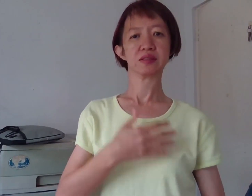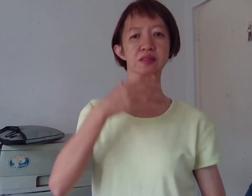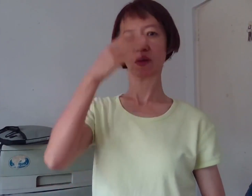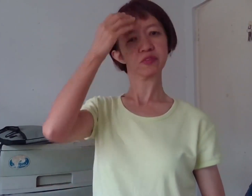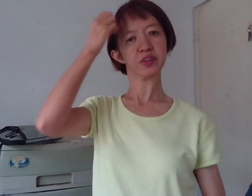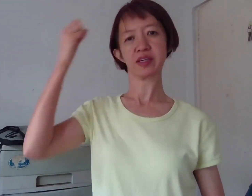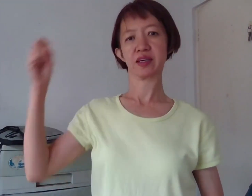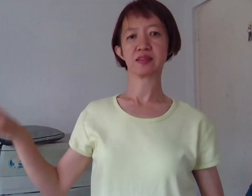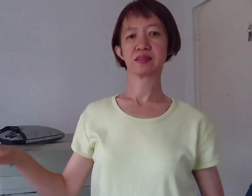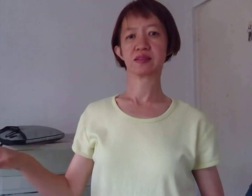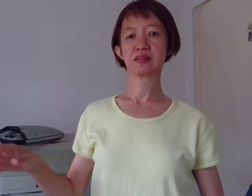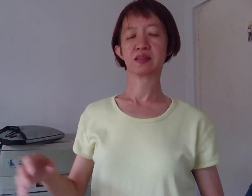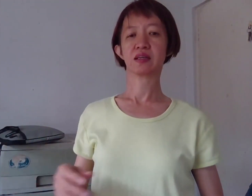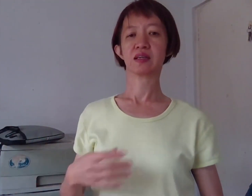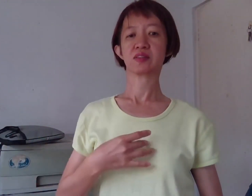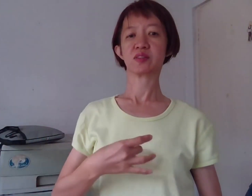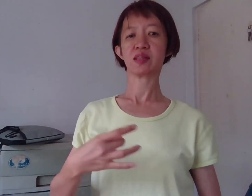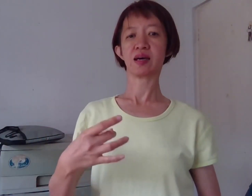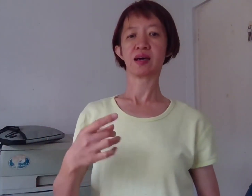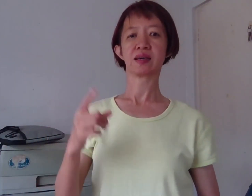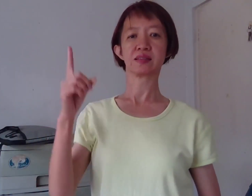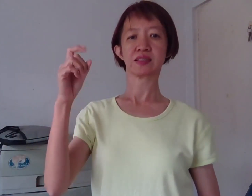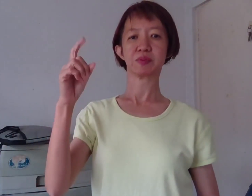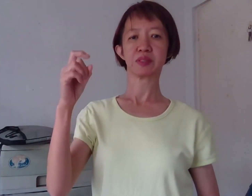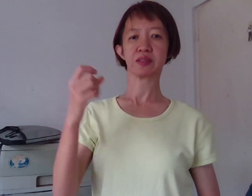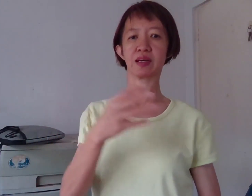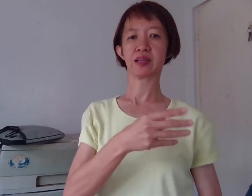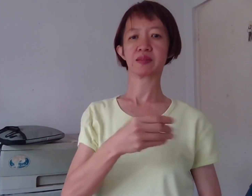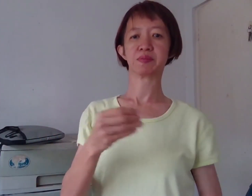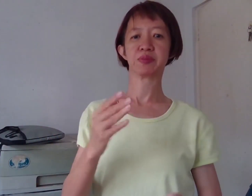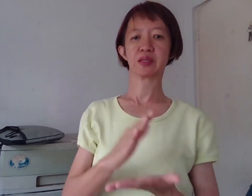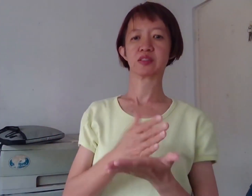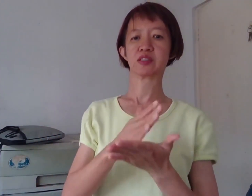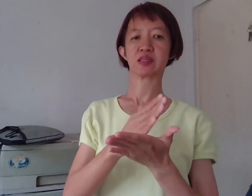Please don't forget to like, subscribe, and share.